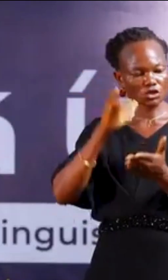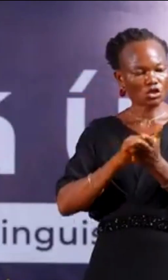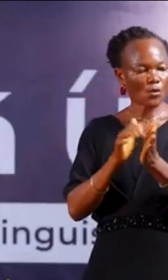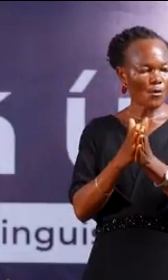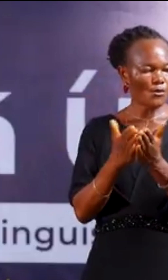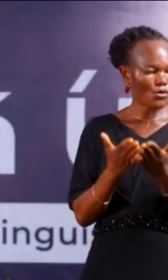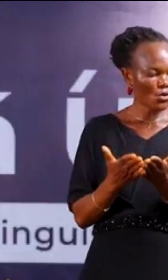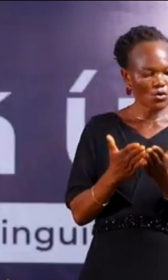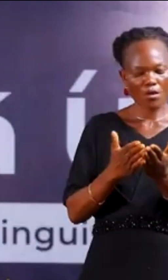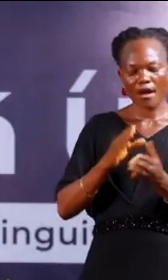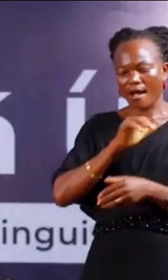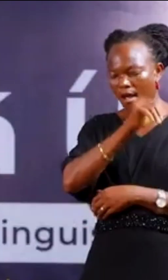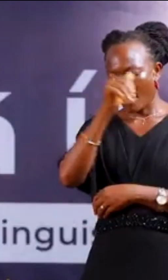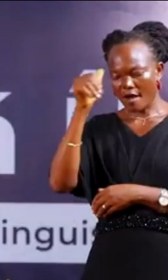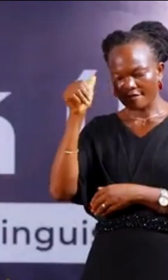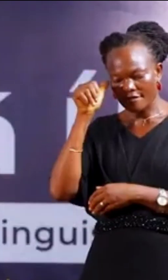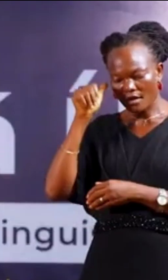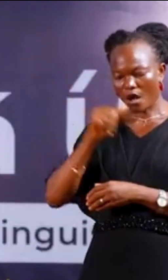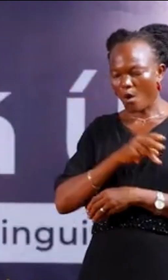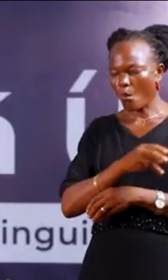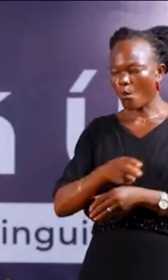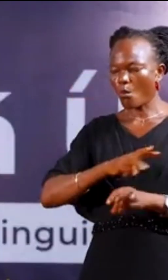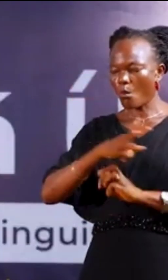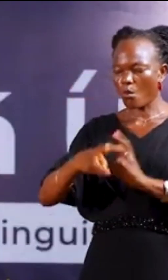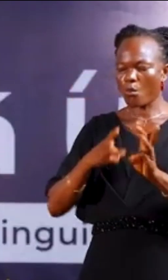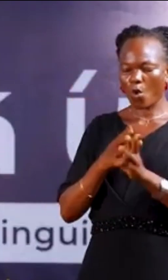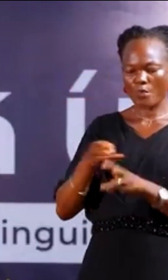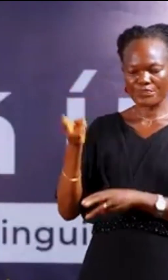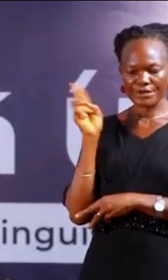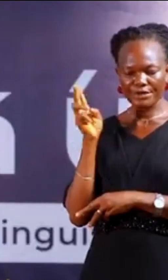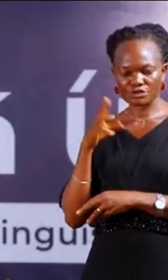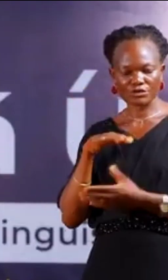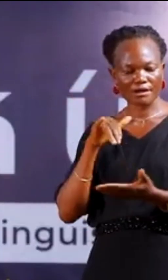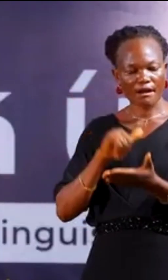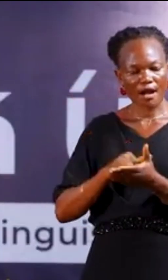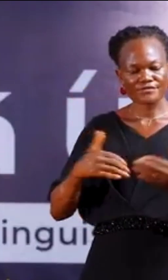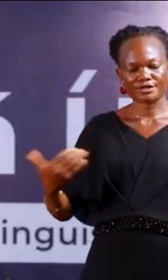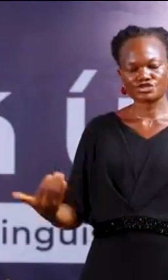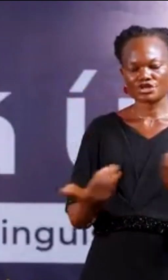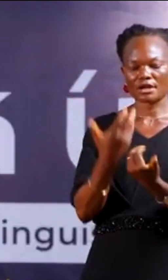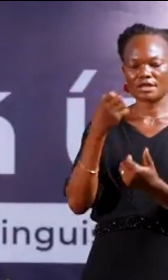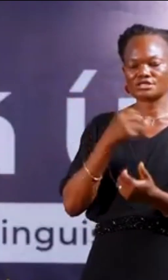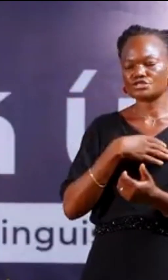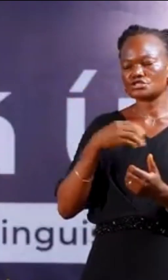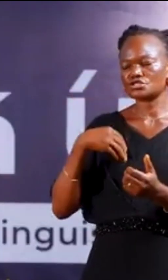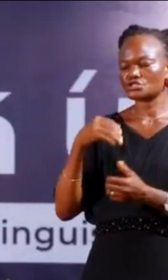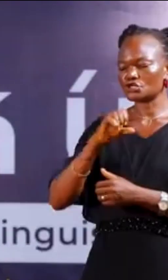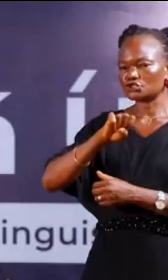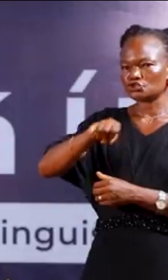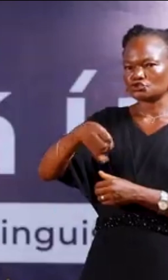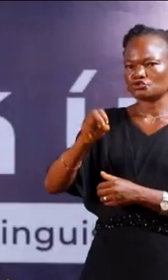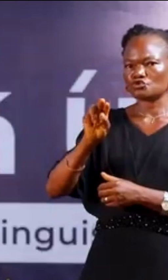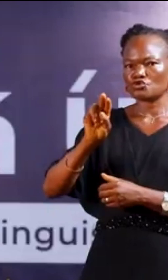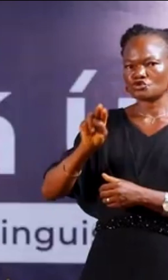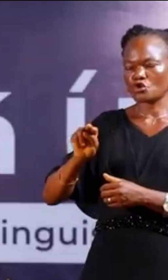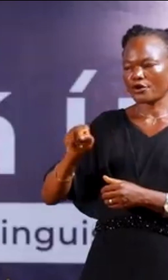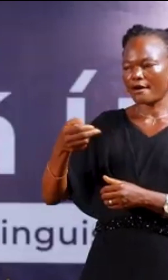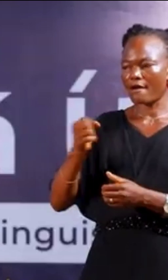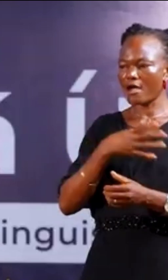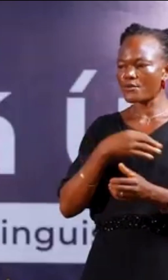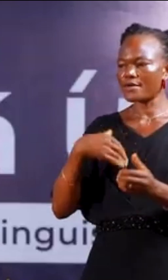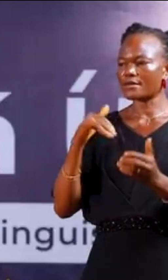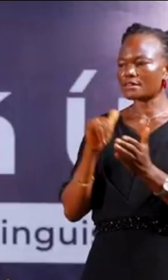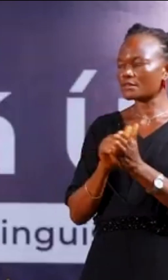book, Africa World History Project, The Preliminary Challenges, John Henrik Clark wrote